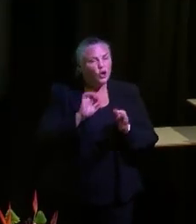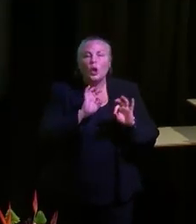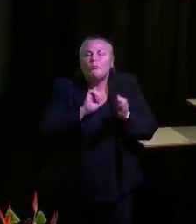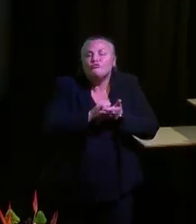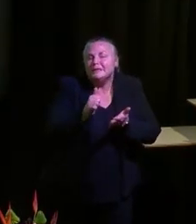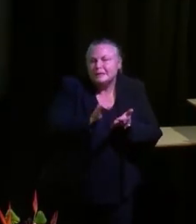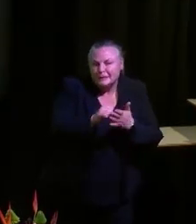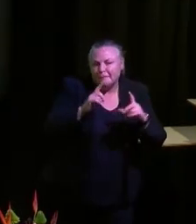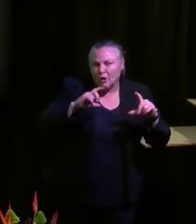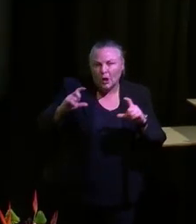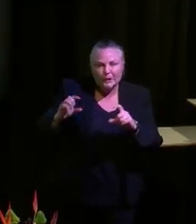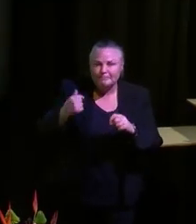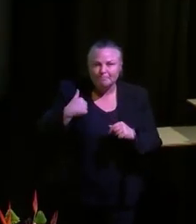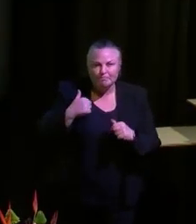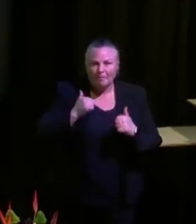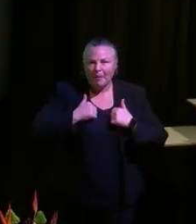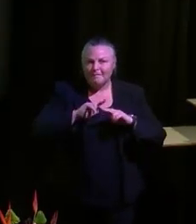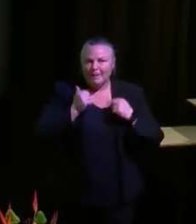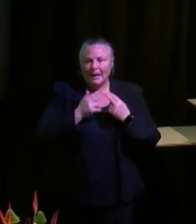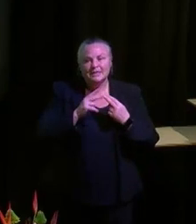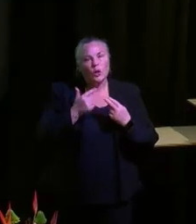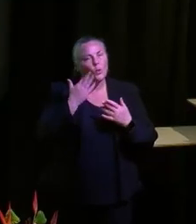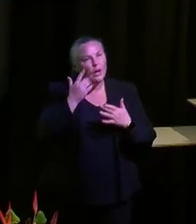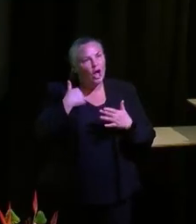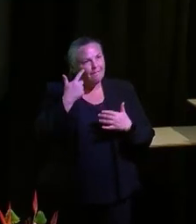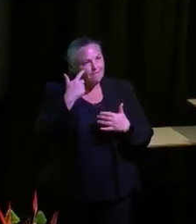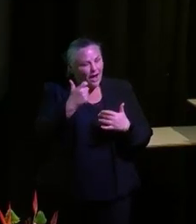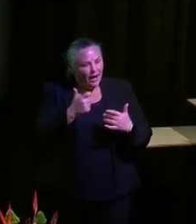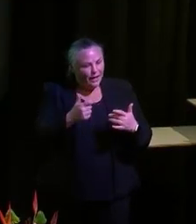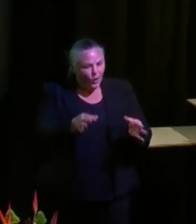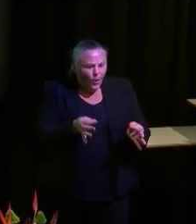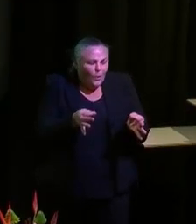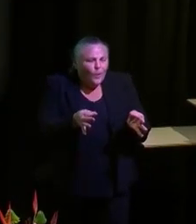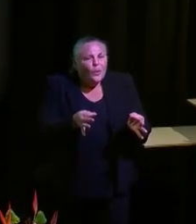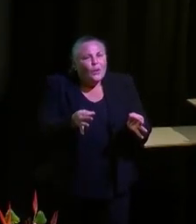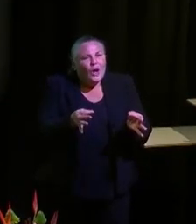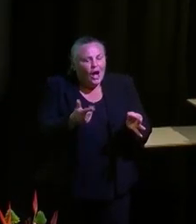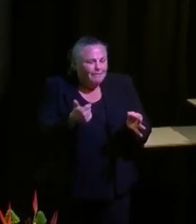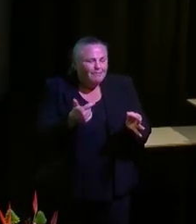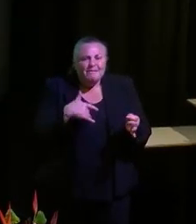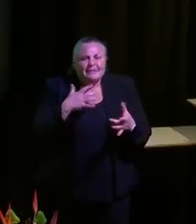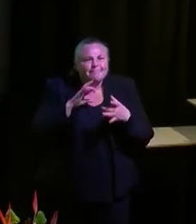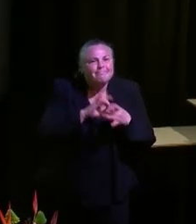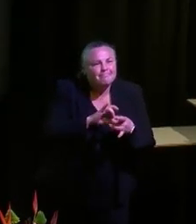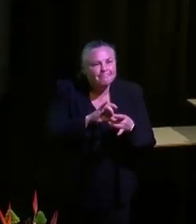and you know, when I do find these little gems, I just get really attached to them.